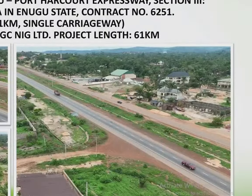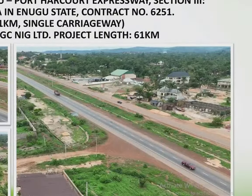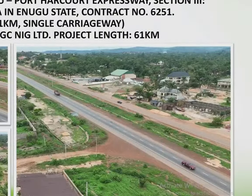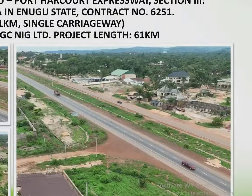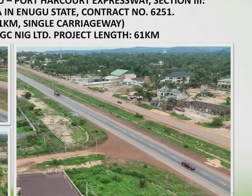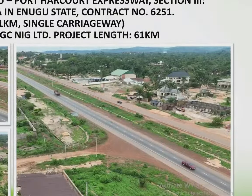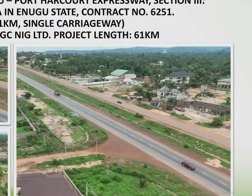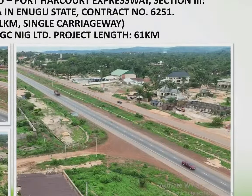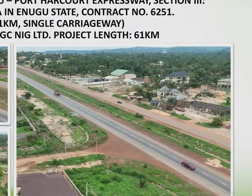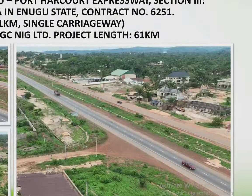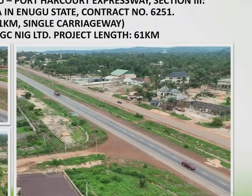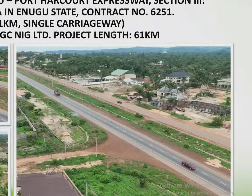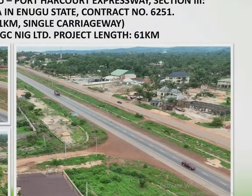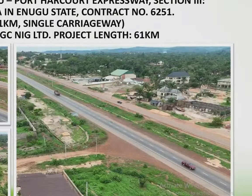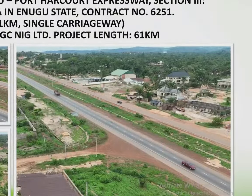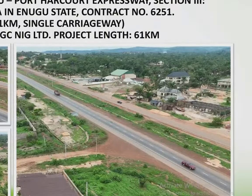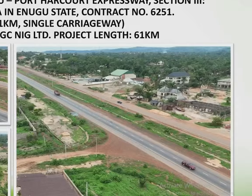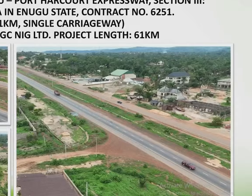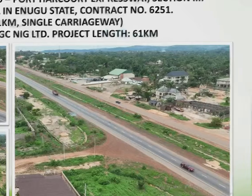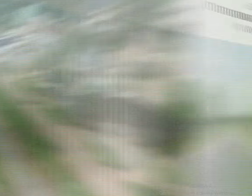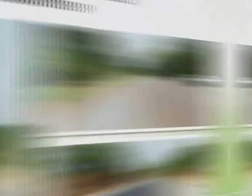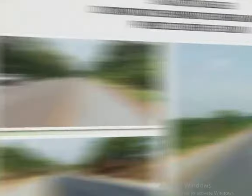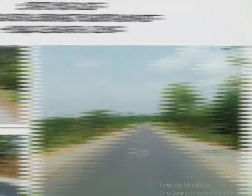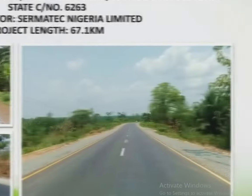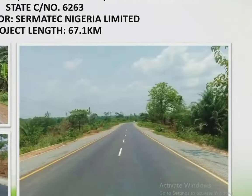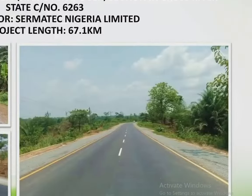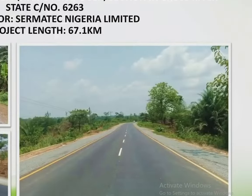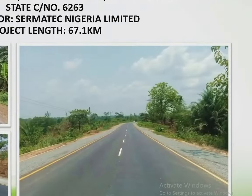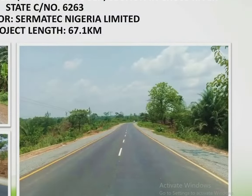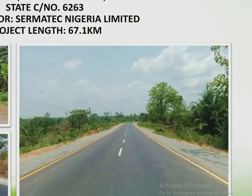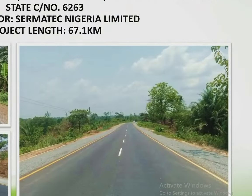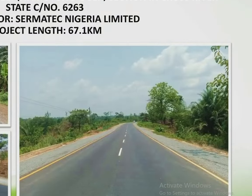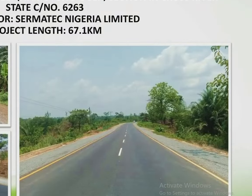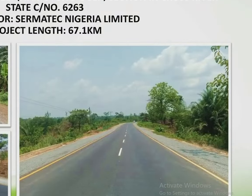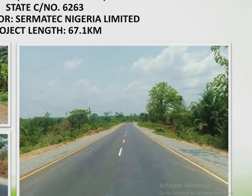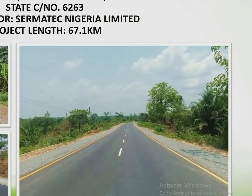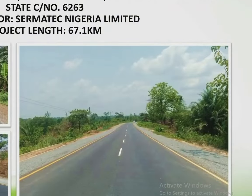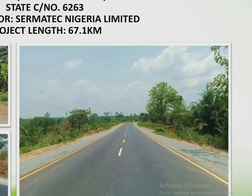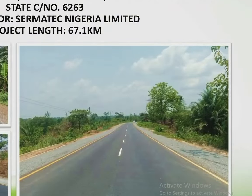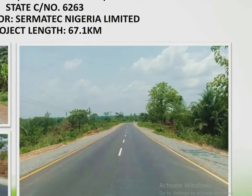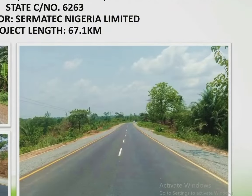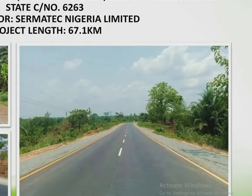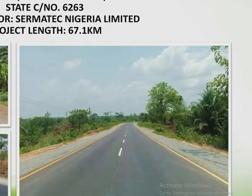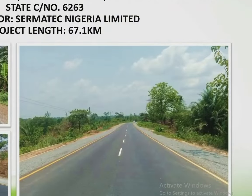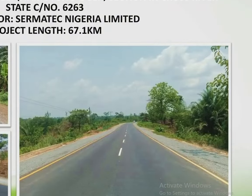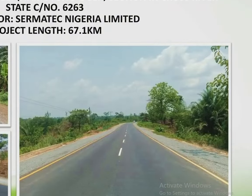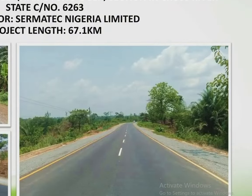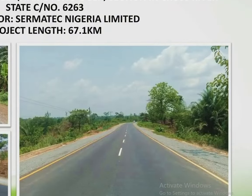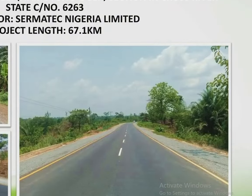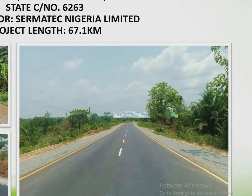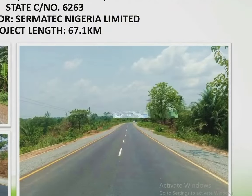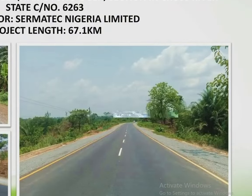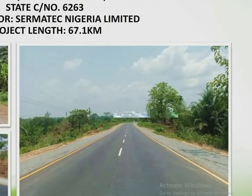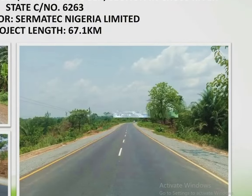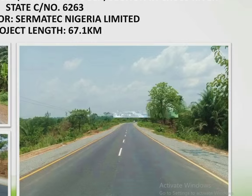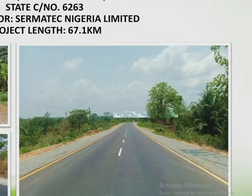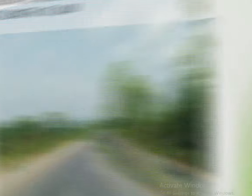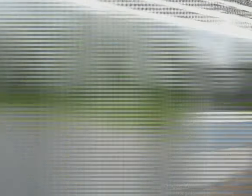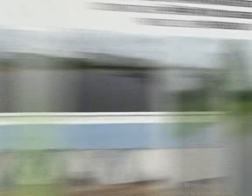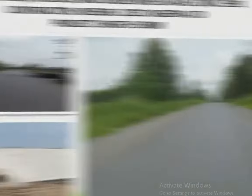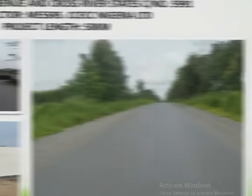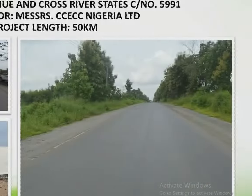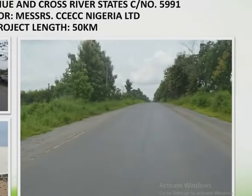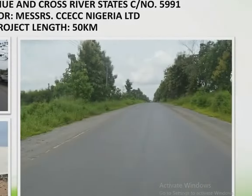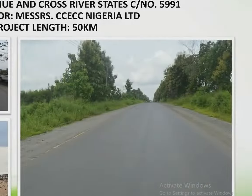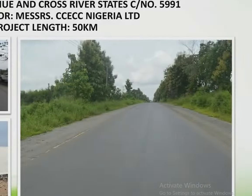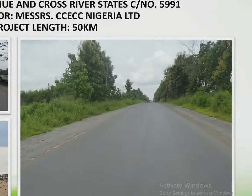That project is 75 meters, 3 spans. It's been completed and is ready for commissioning. And of course, in